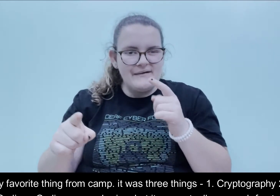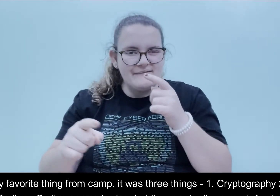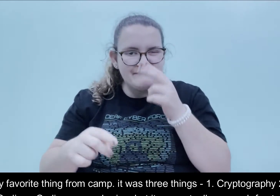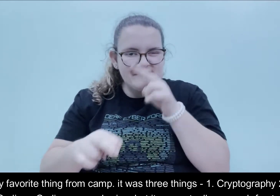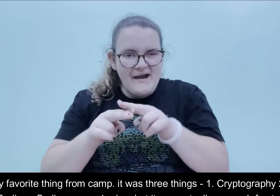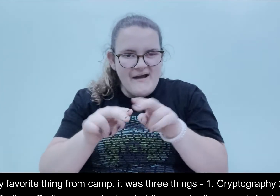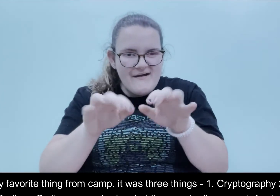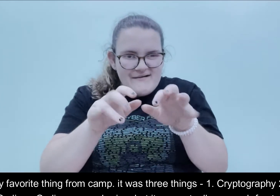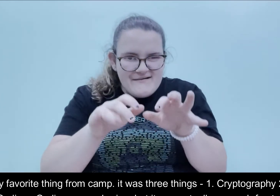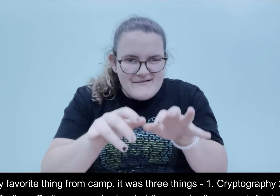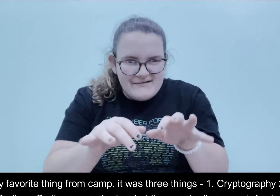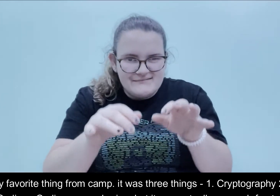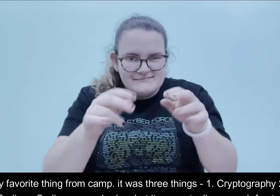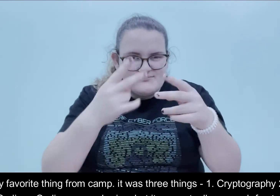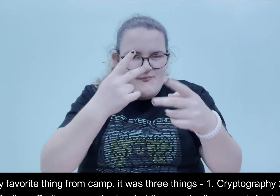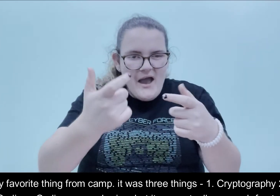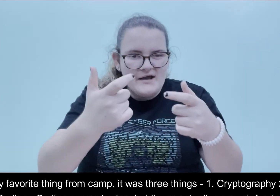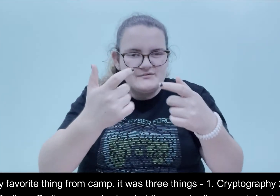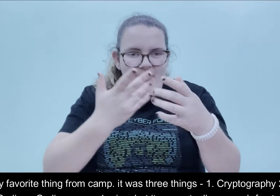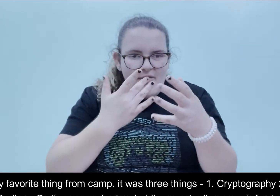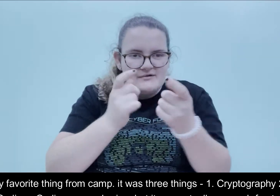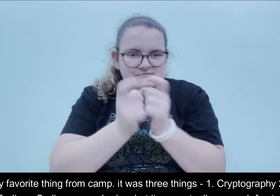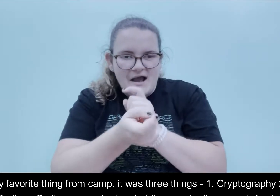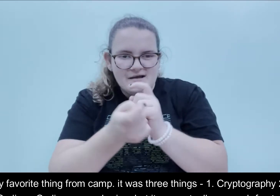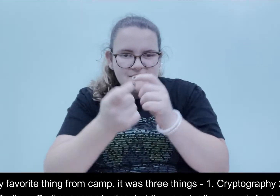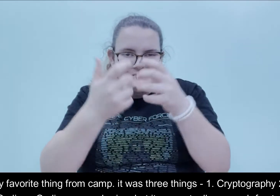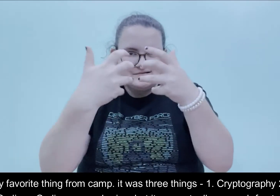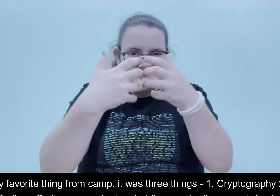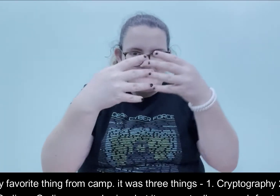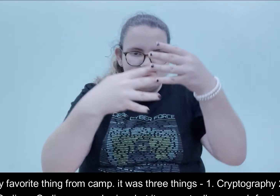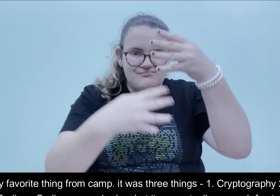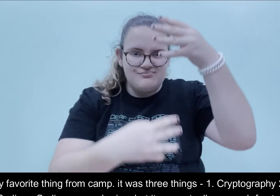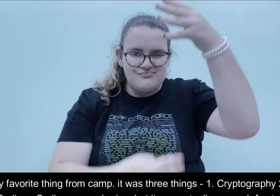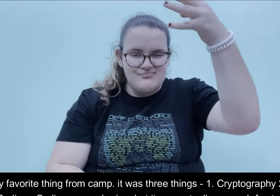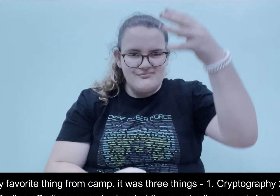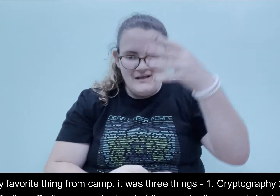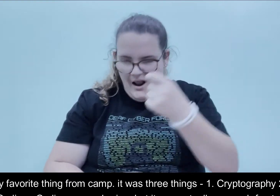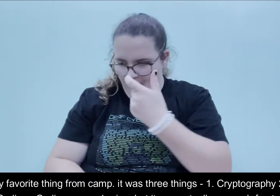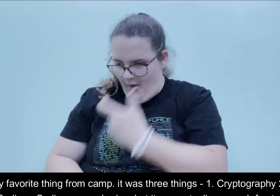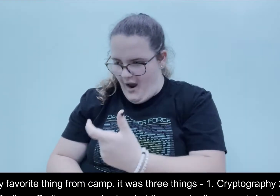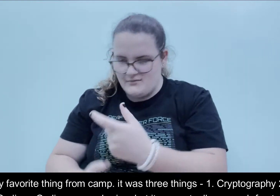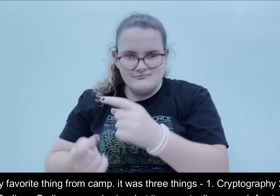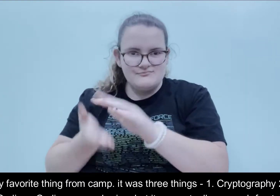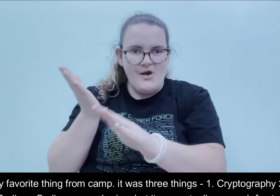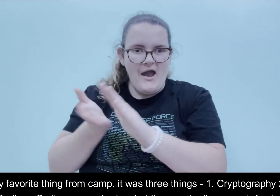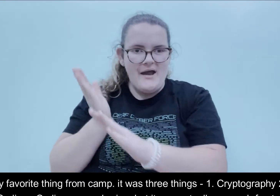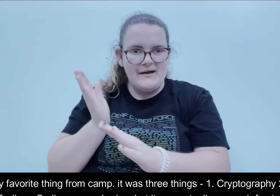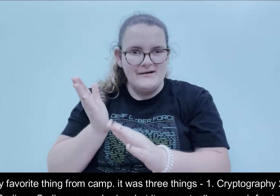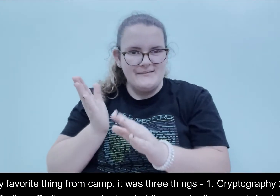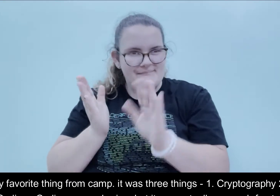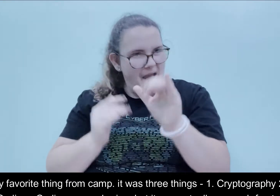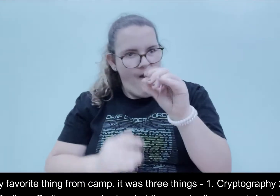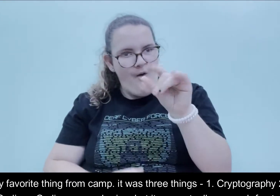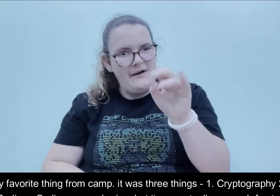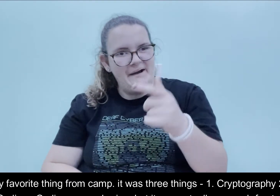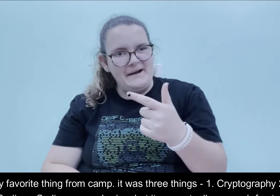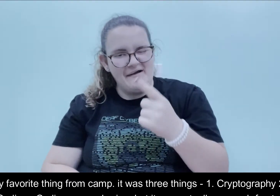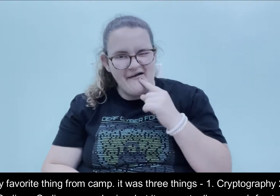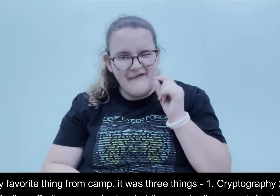Arduino. Some other things were like boring, but it was fun to watch them like change and like watch